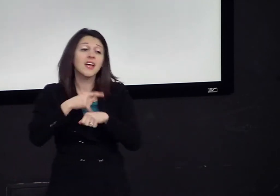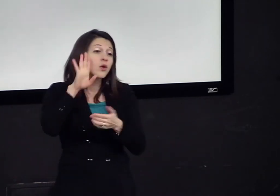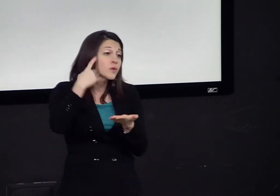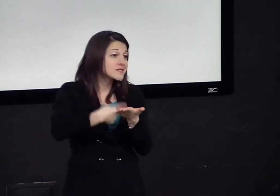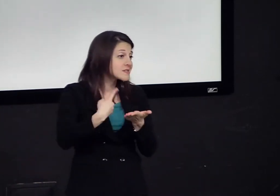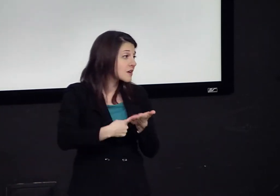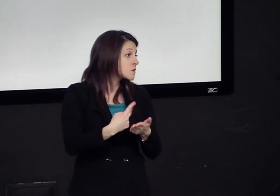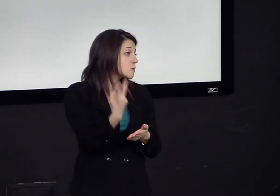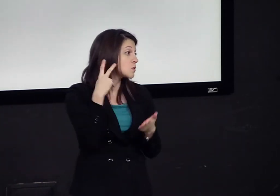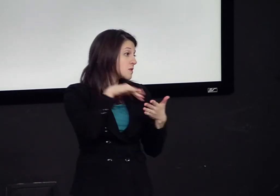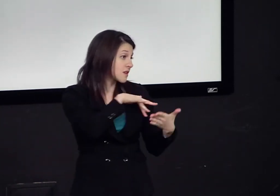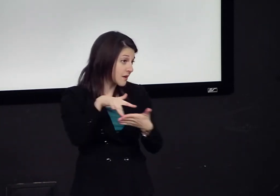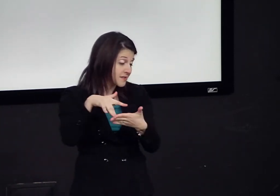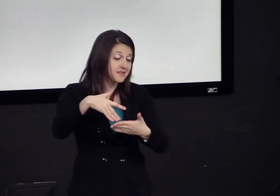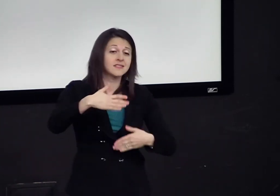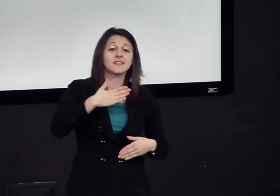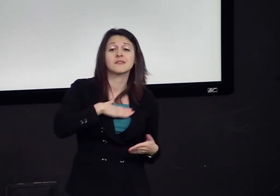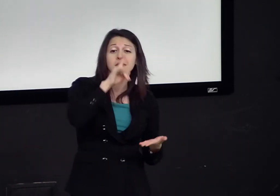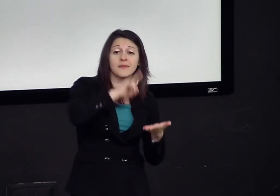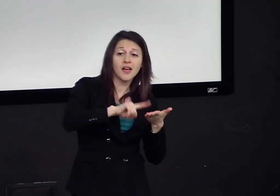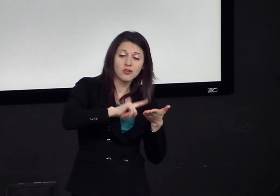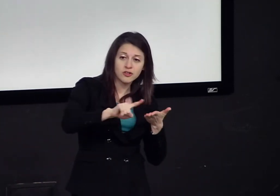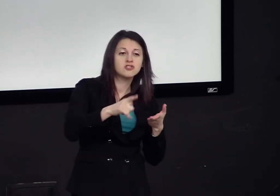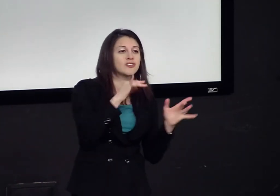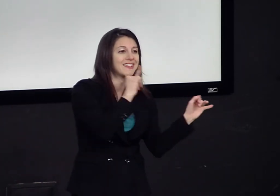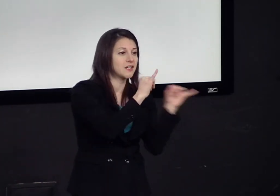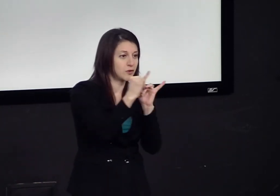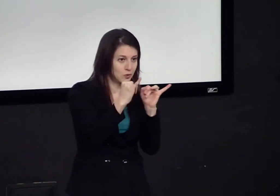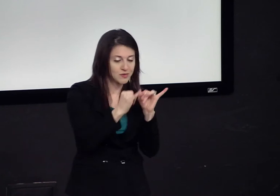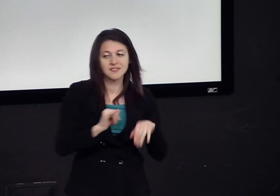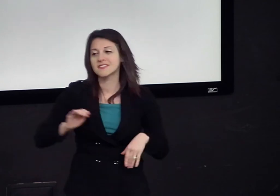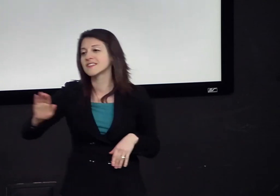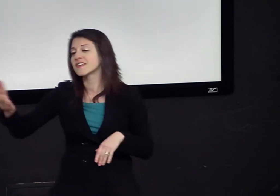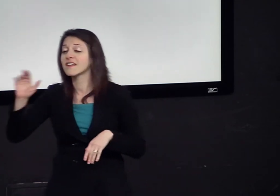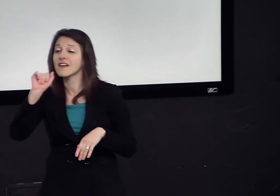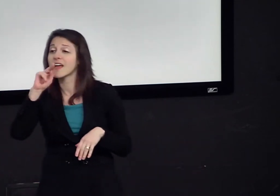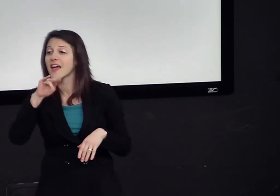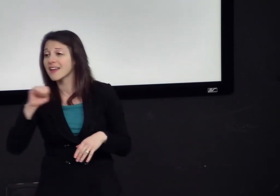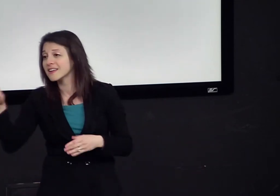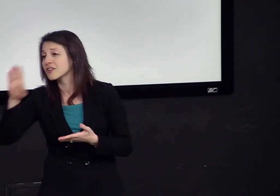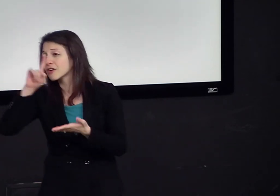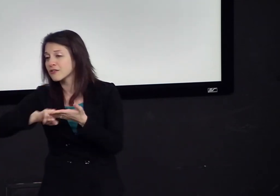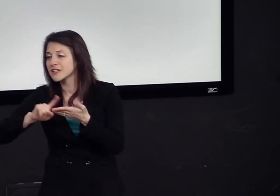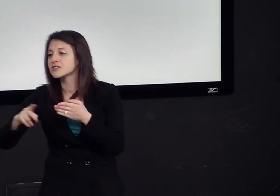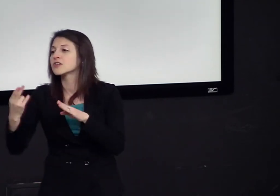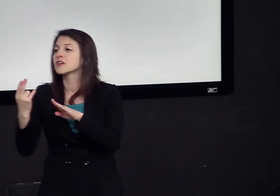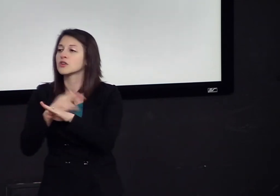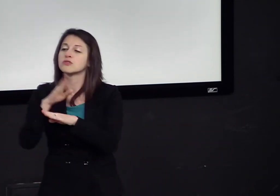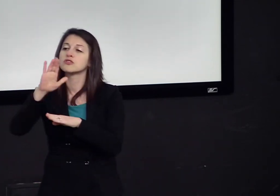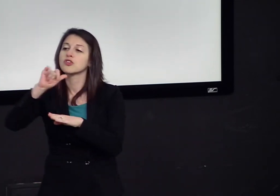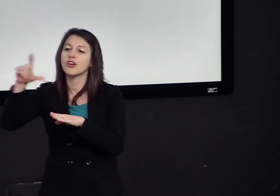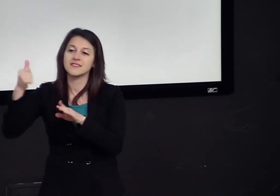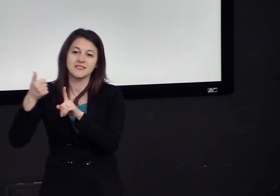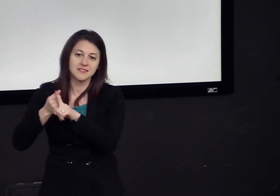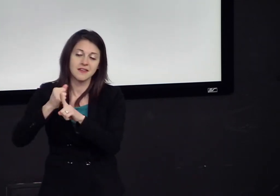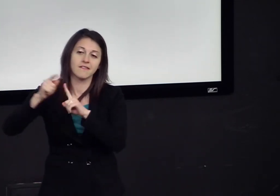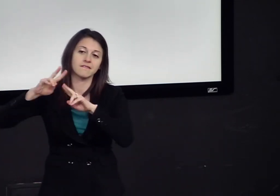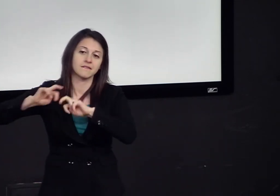and so that's part of the limitations to our studies. From my own particular research, I did it via interviews with